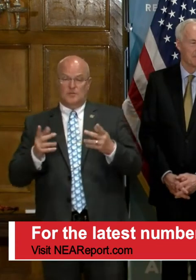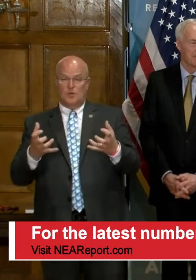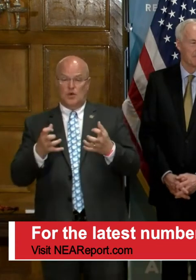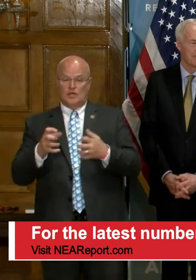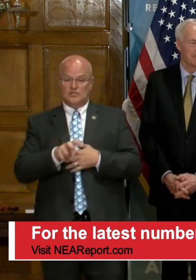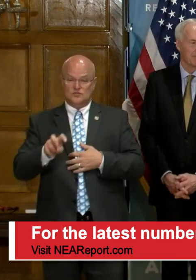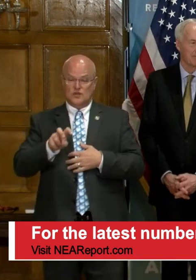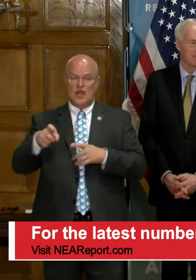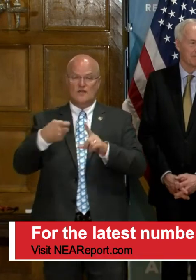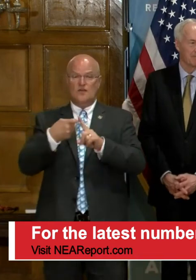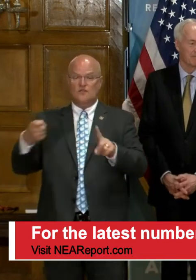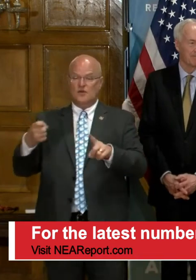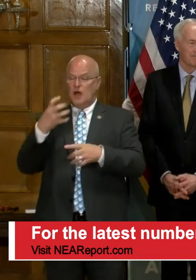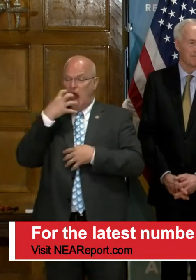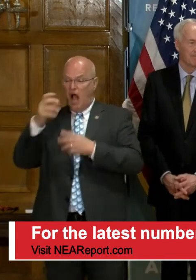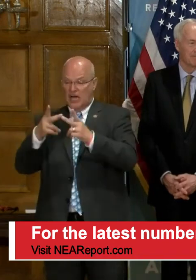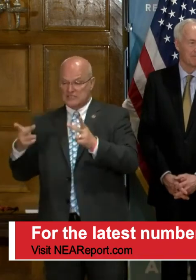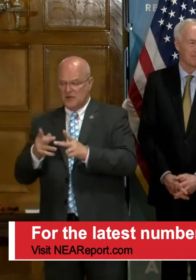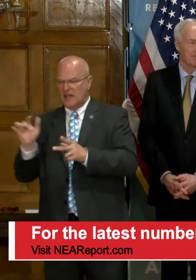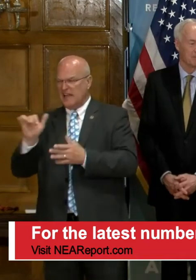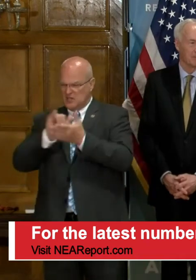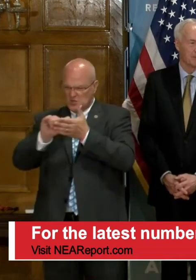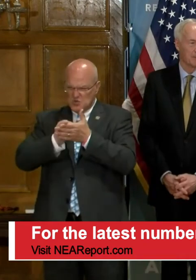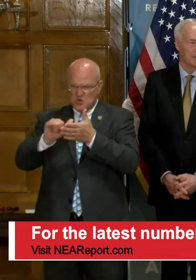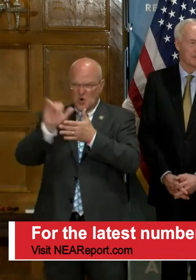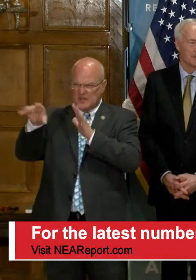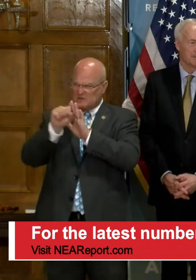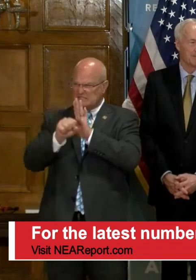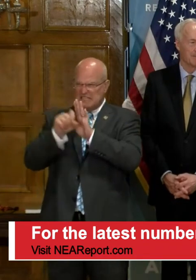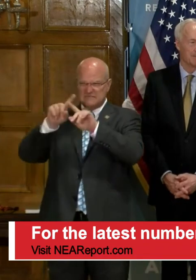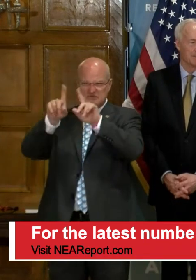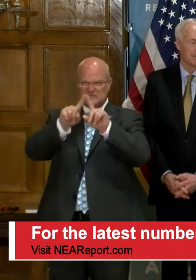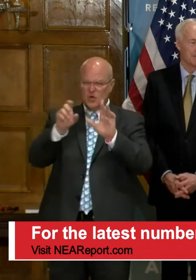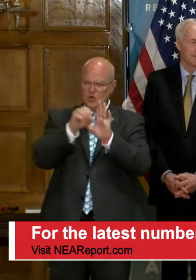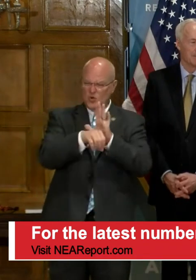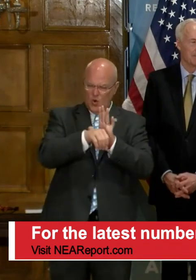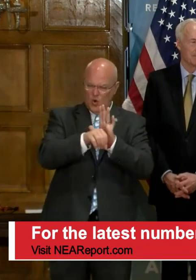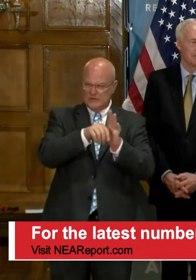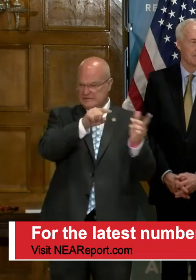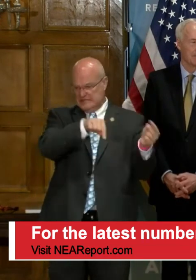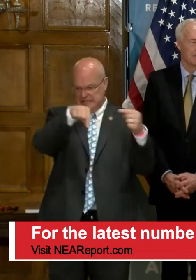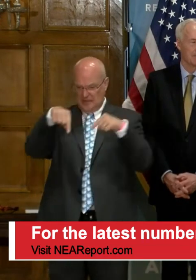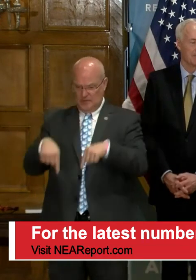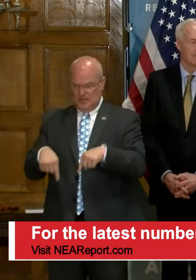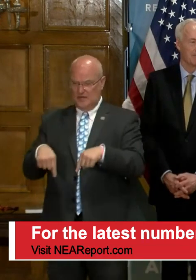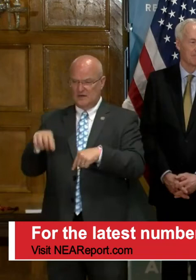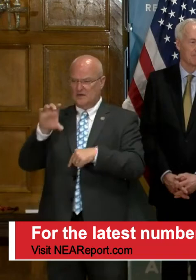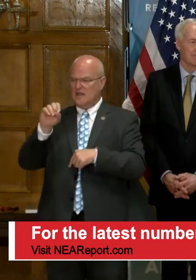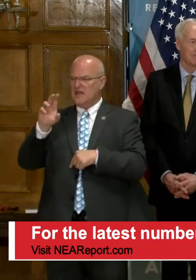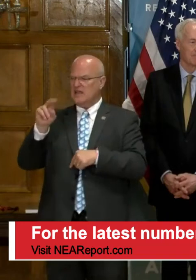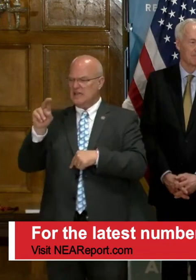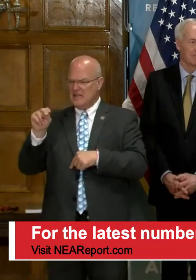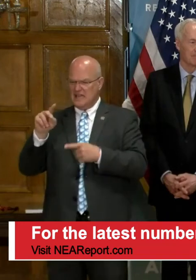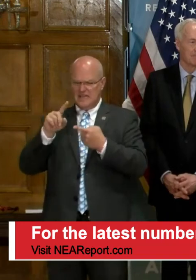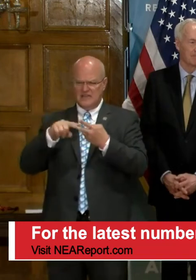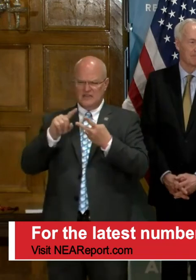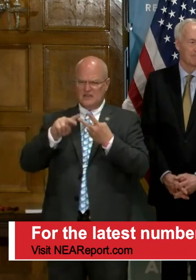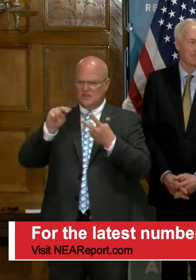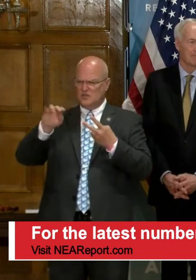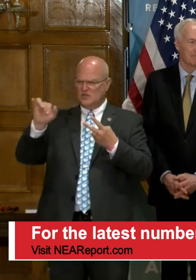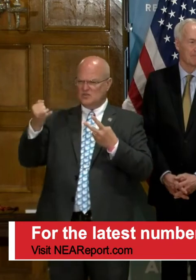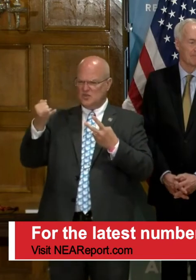to travel from a hot spot from New York, those states, or New Orleans, Connecticut, New Jersey, I believe,